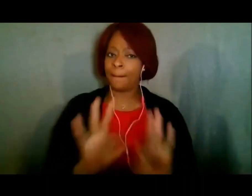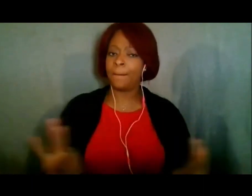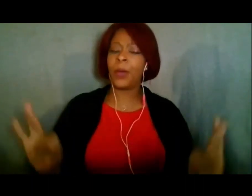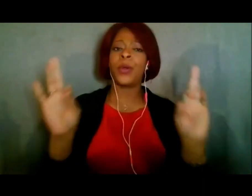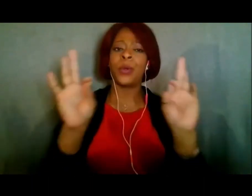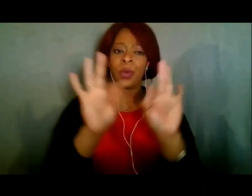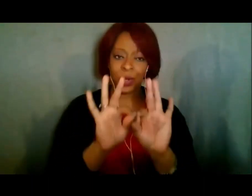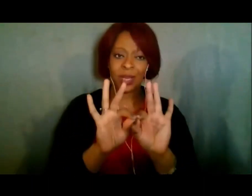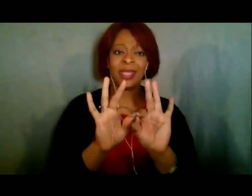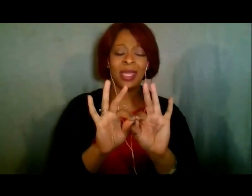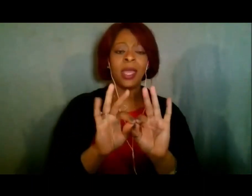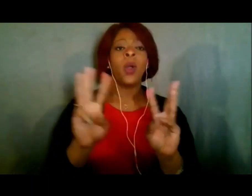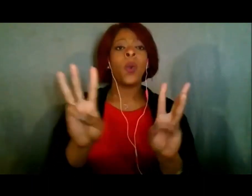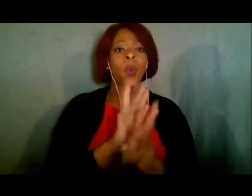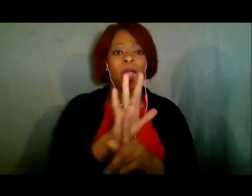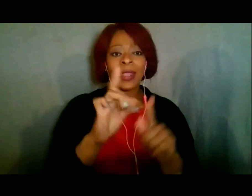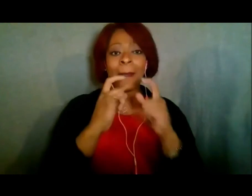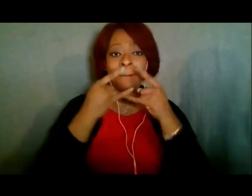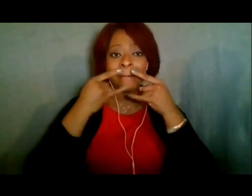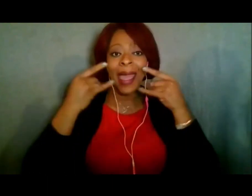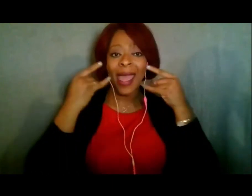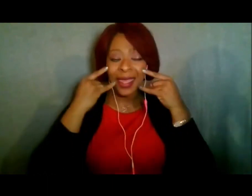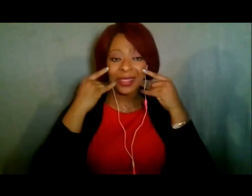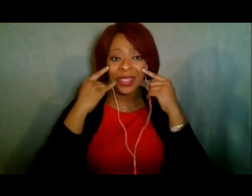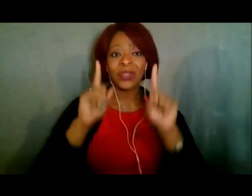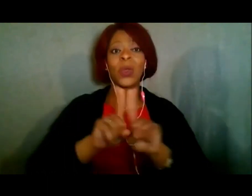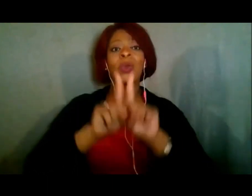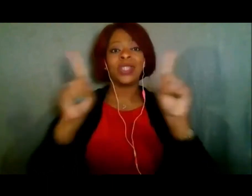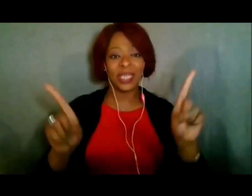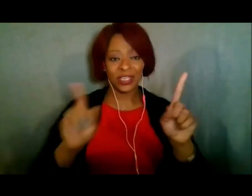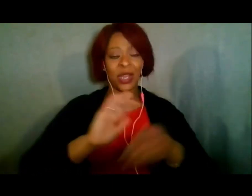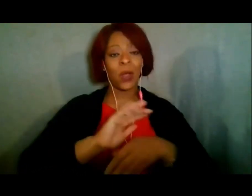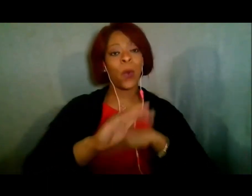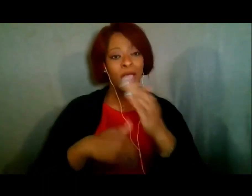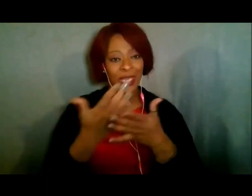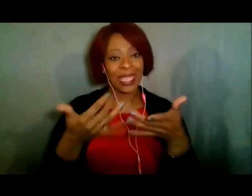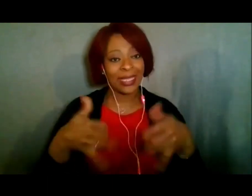to say, wear your mask, social distance, and wash your hands.